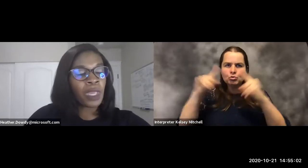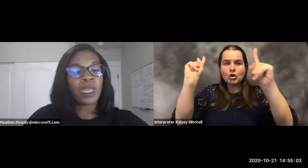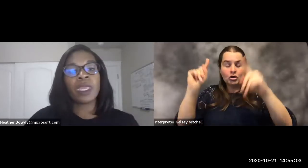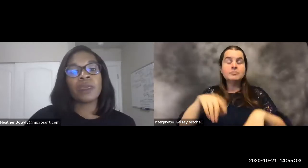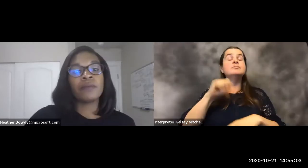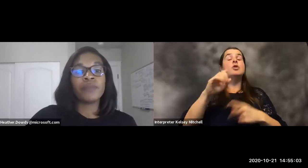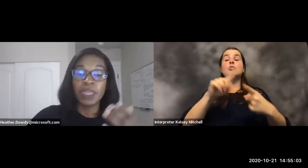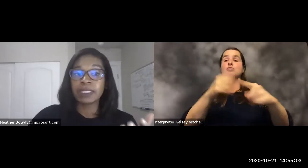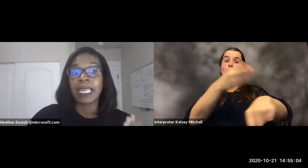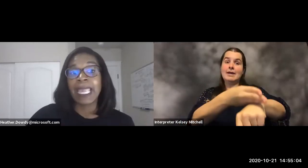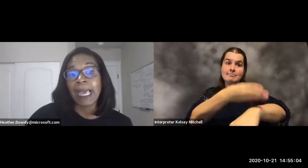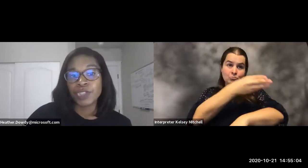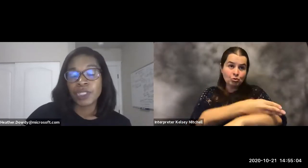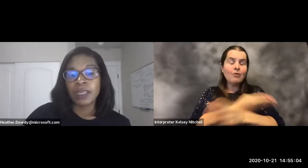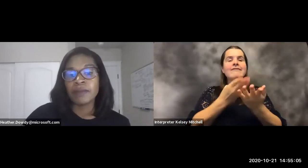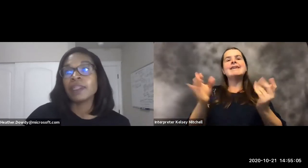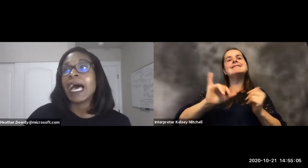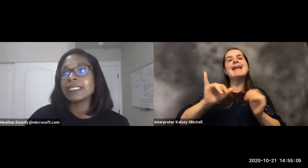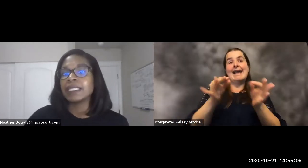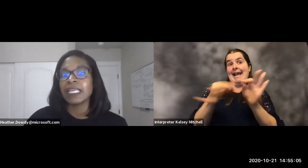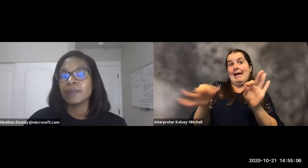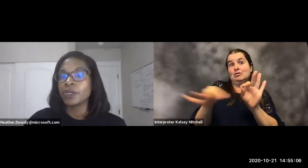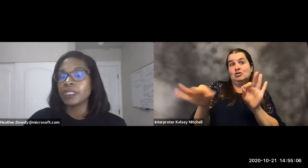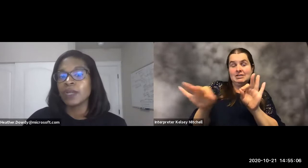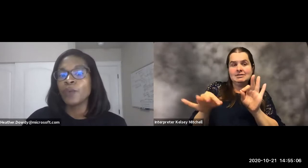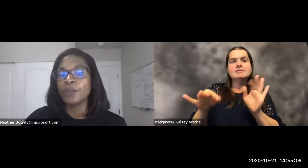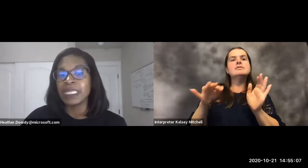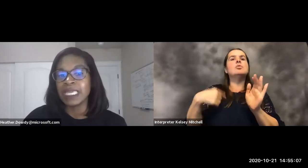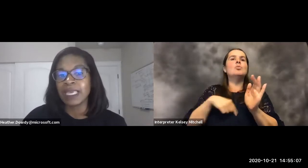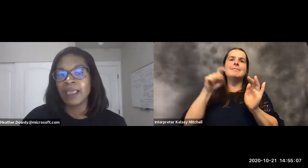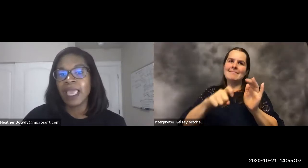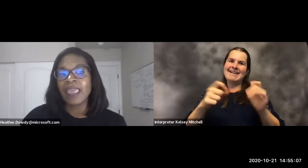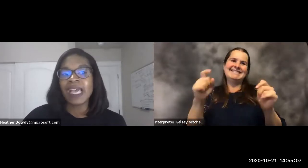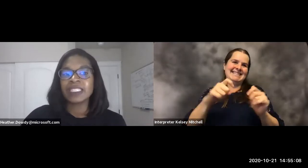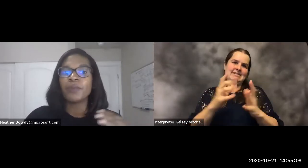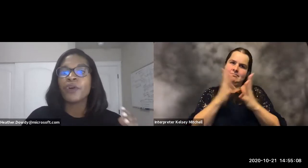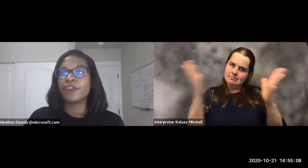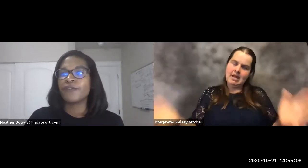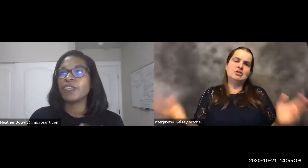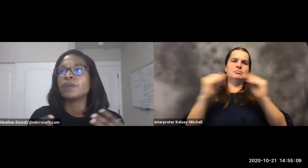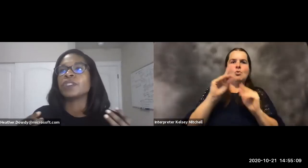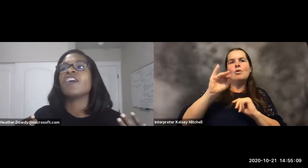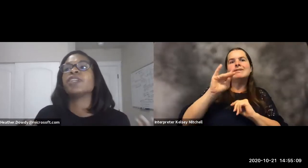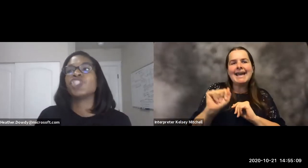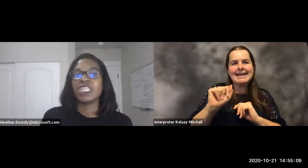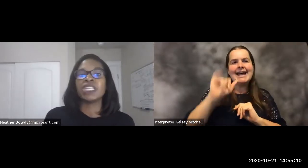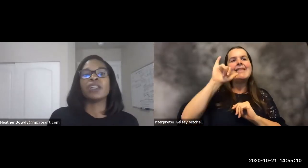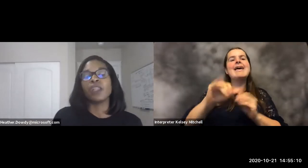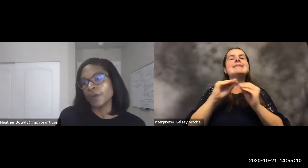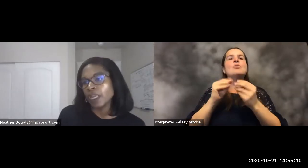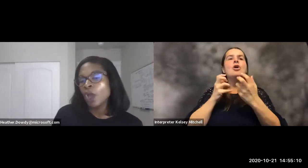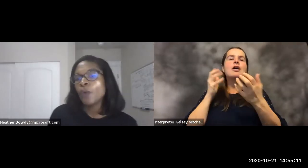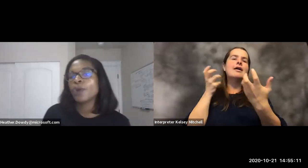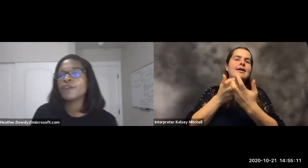improve things like captioning, lots and lots more data will be needed. And that's more of the field of